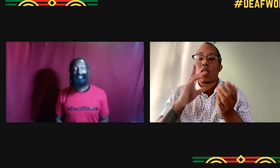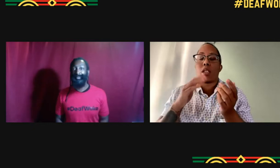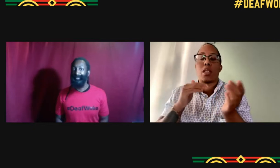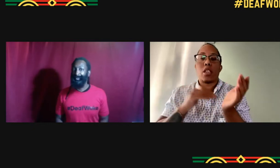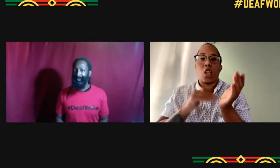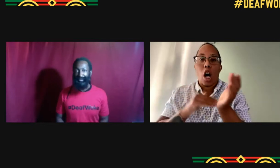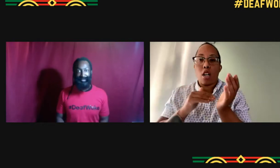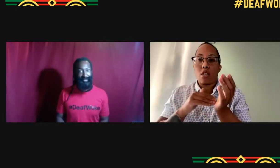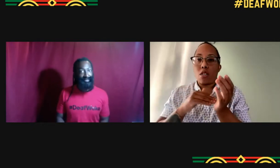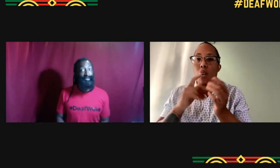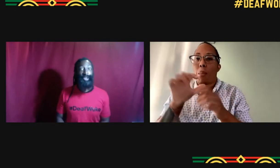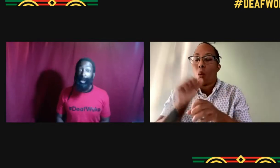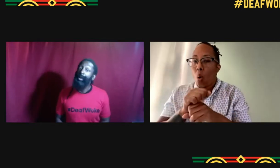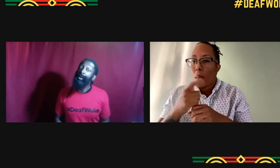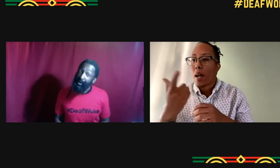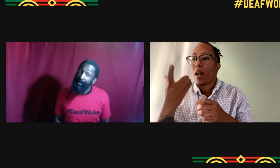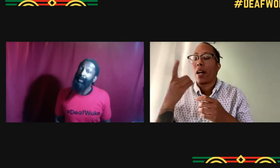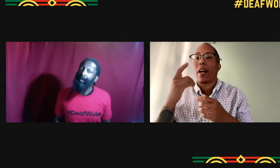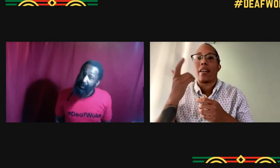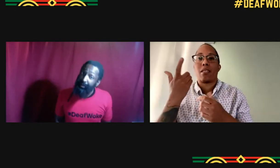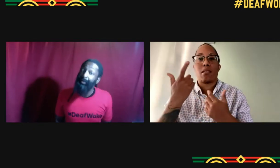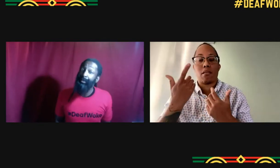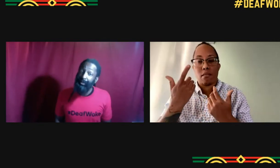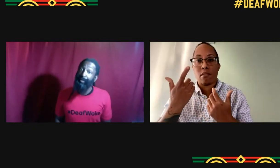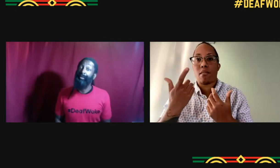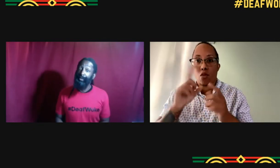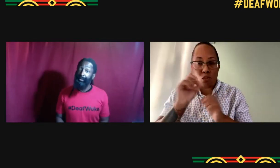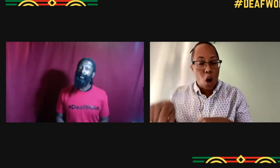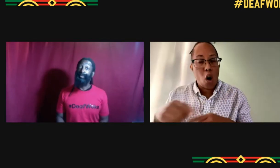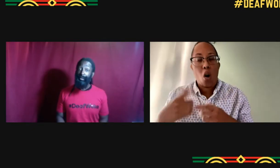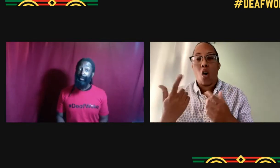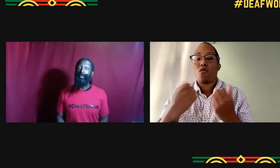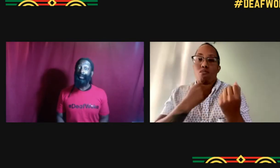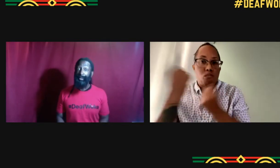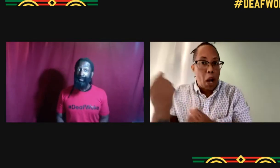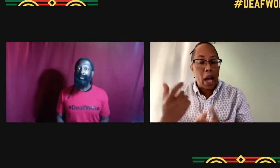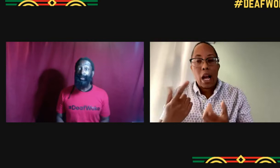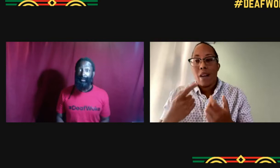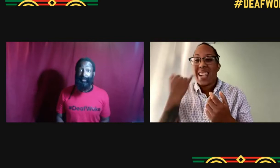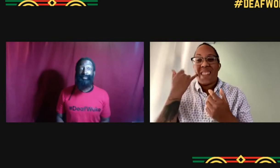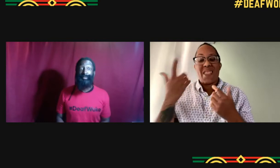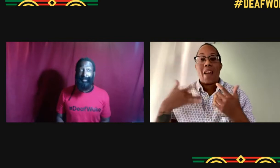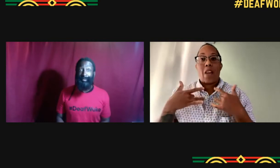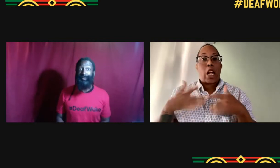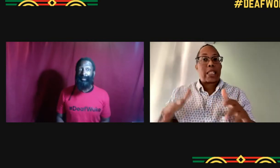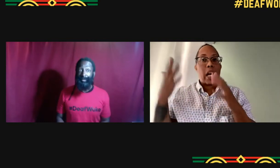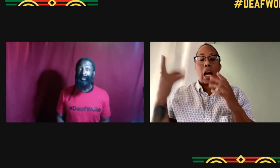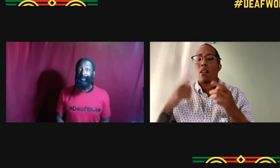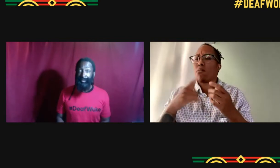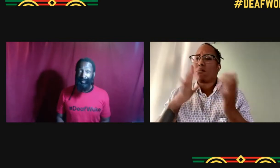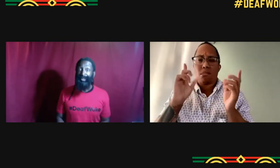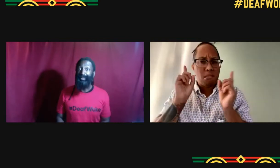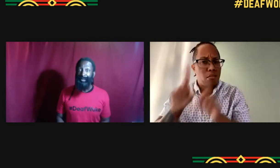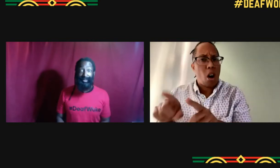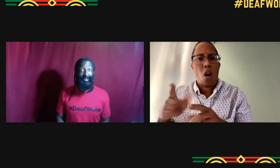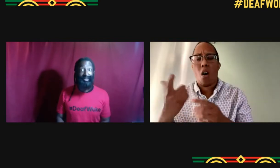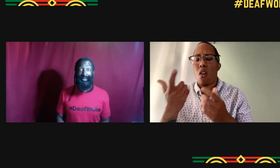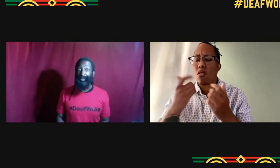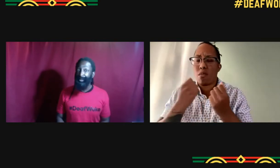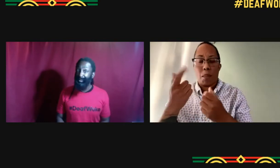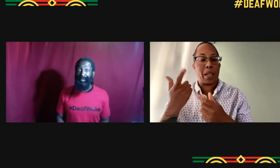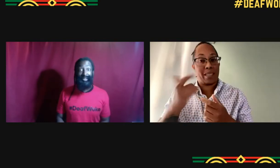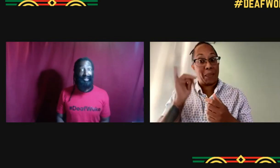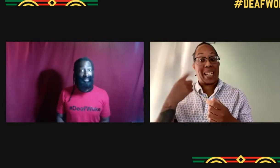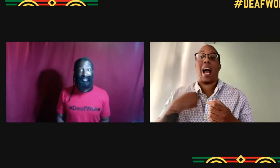You know, if they're feeling hesitant, if they're feeling anxious, go with them to doctor's appointments. Drive them. If they